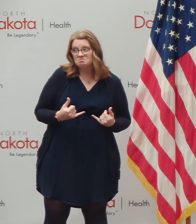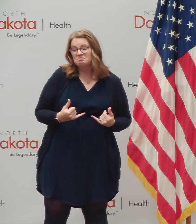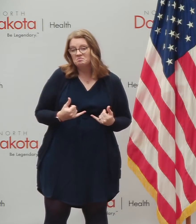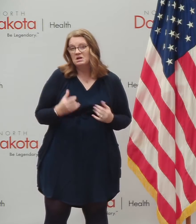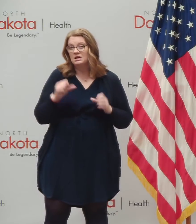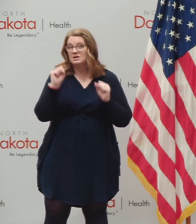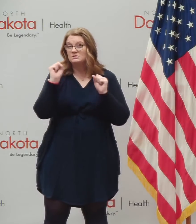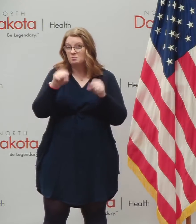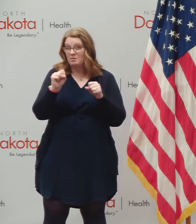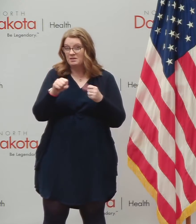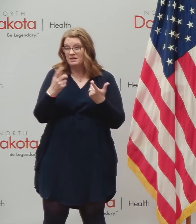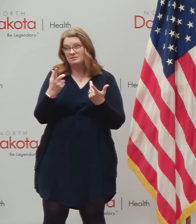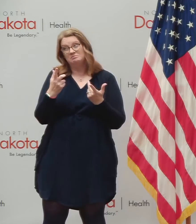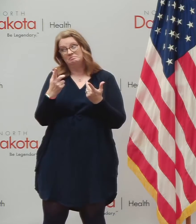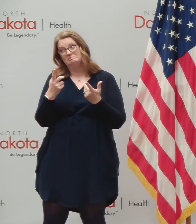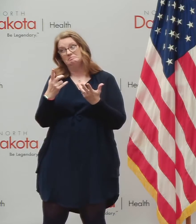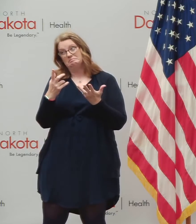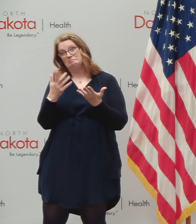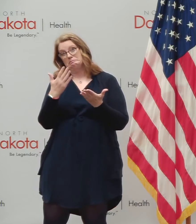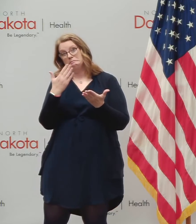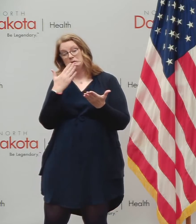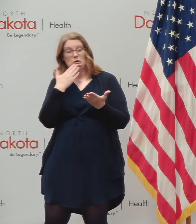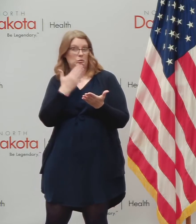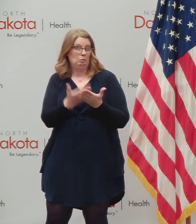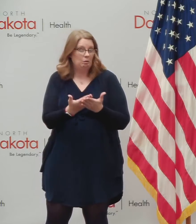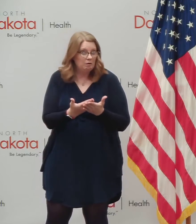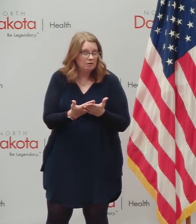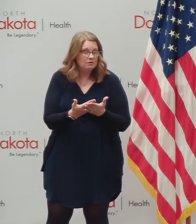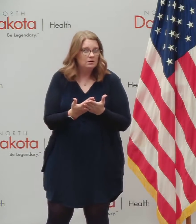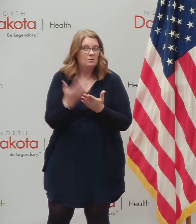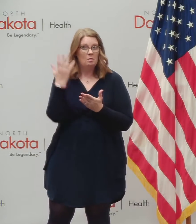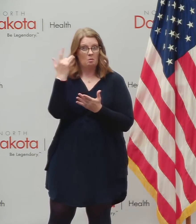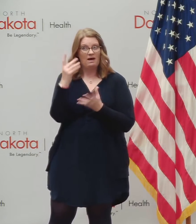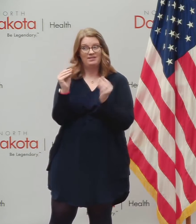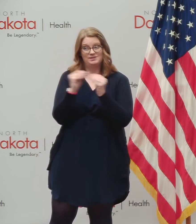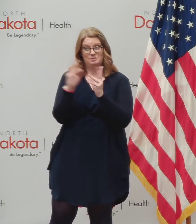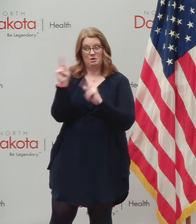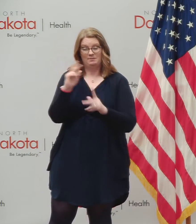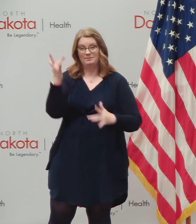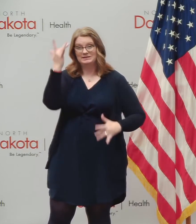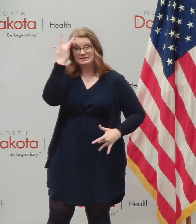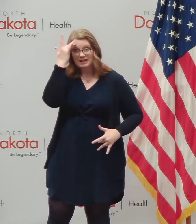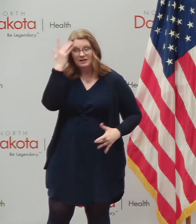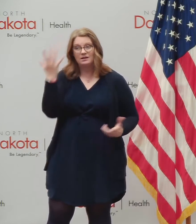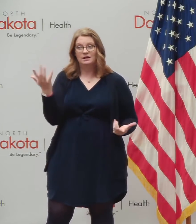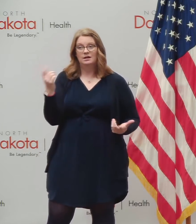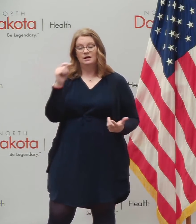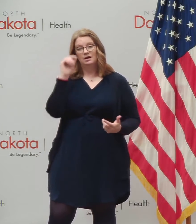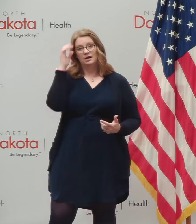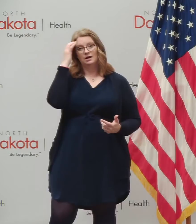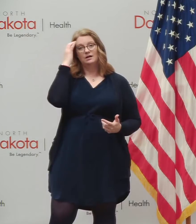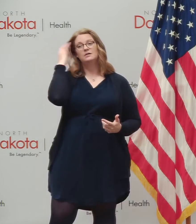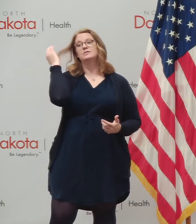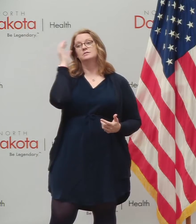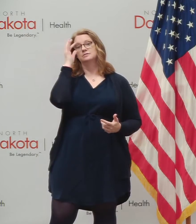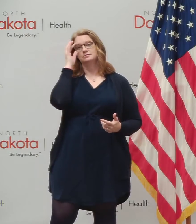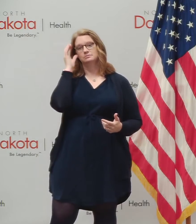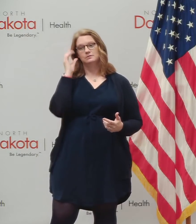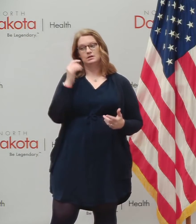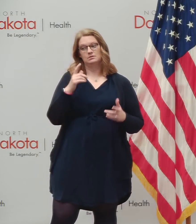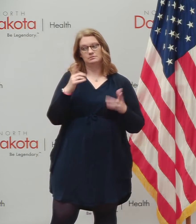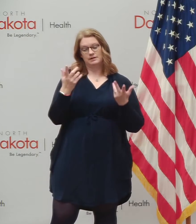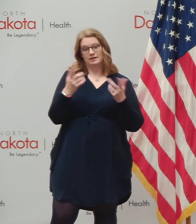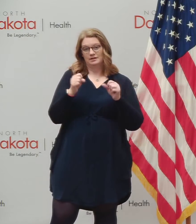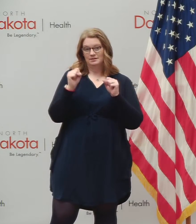other time because the case counts are higher and more people are unfortunately likely have known someone who's been seriously